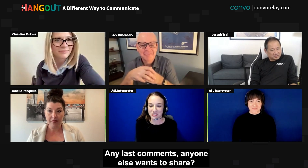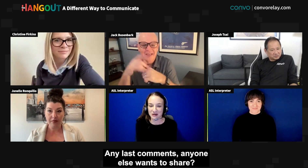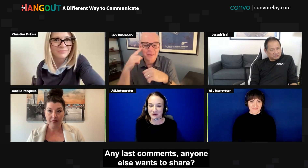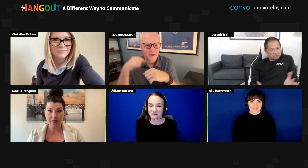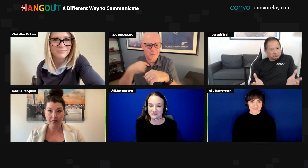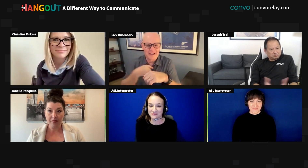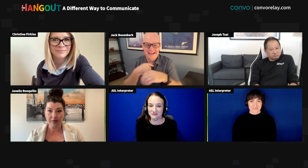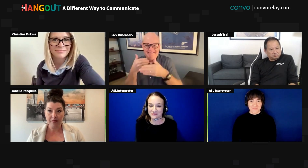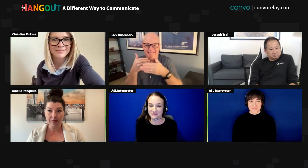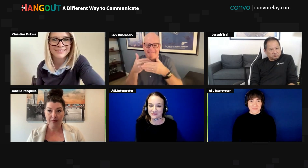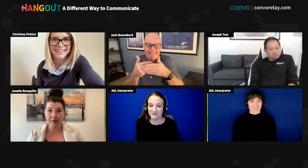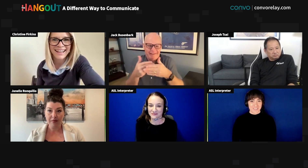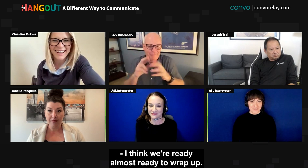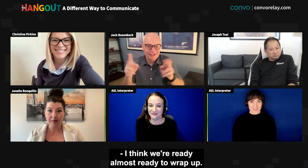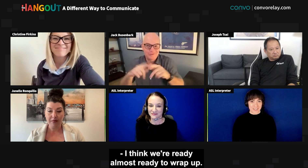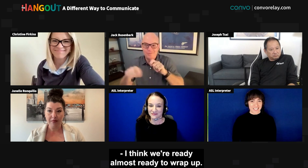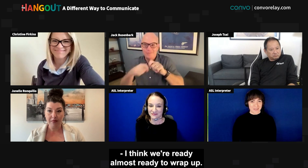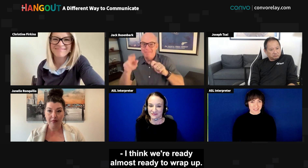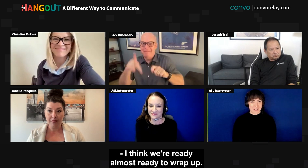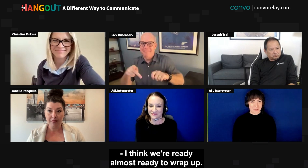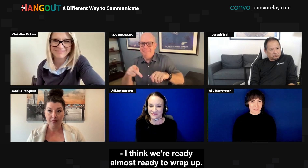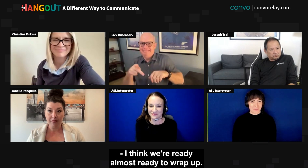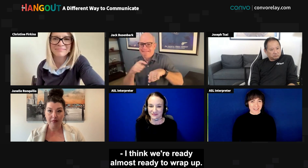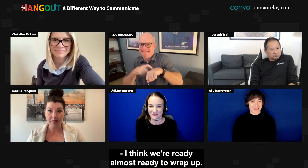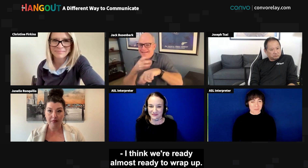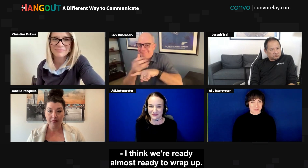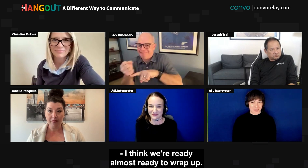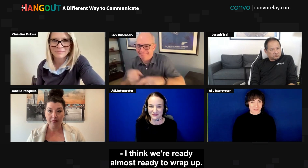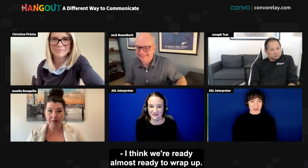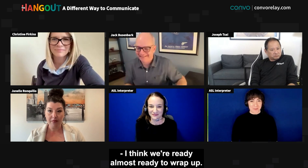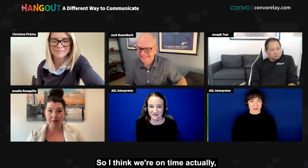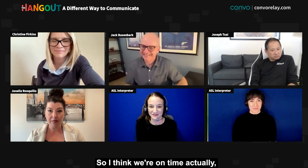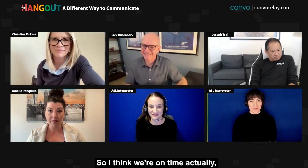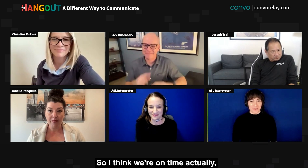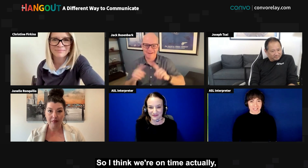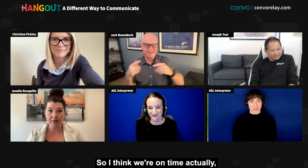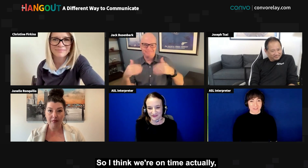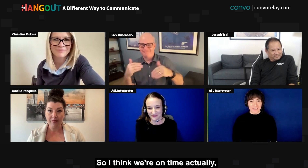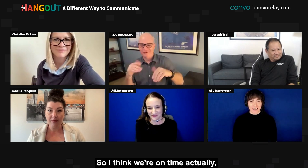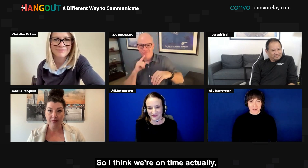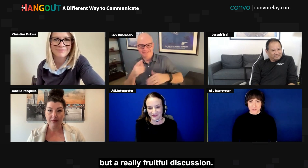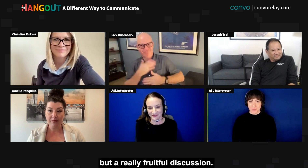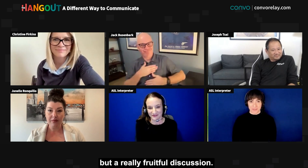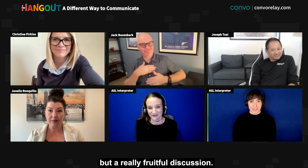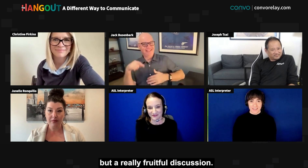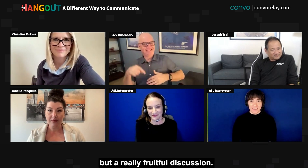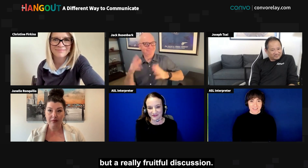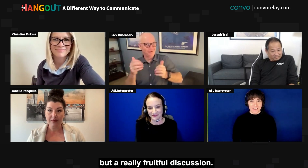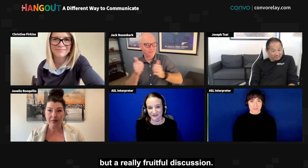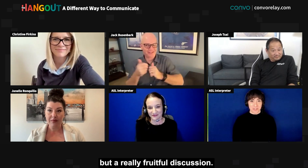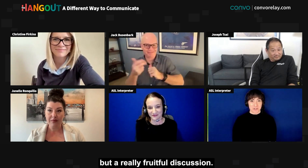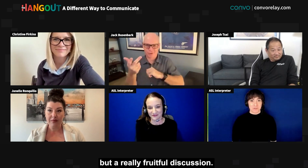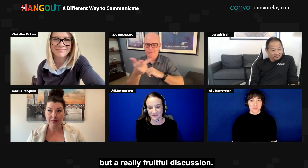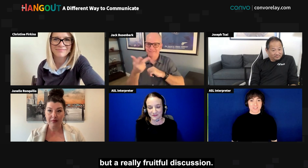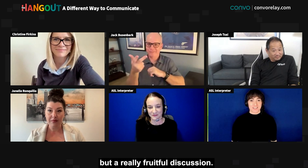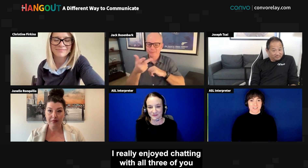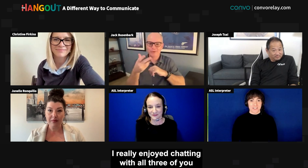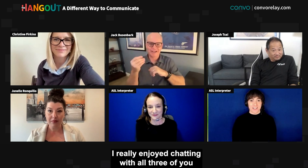share? I think we're almost ready to wrap up. So I think we're on time actually, but a really fruitful discussion. I really